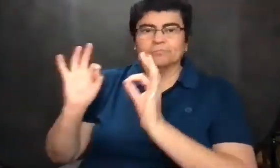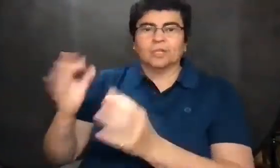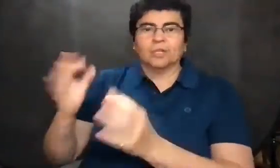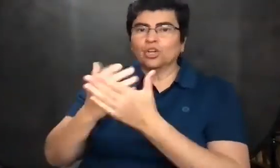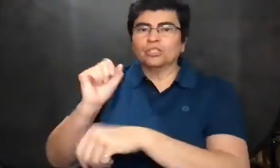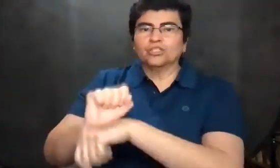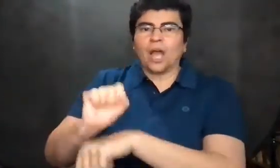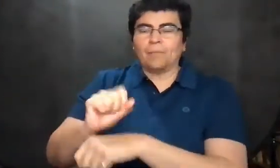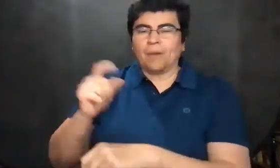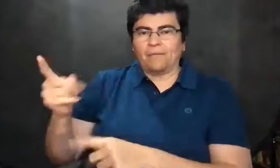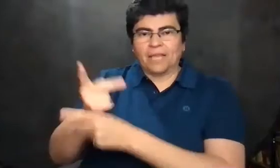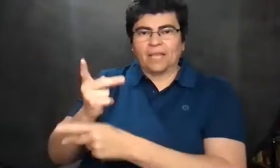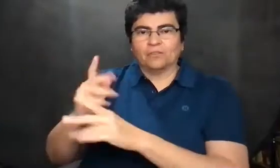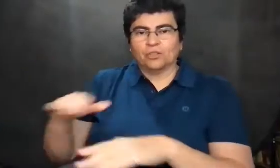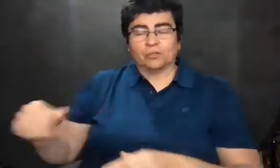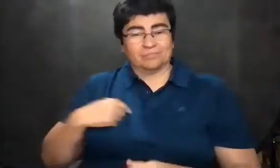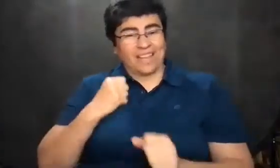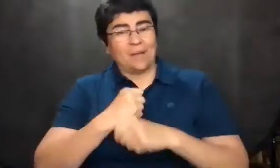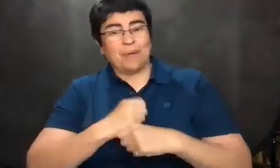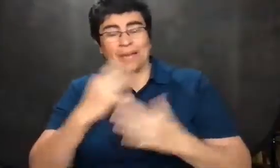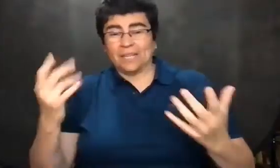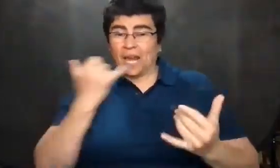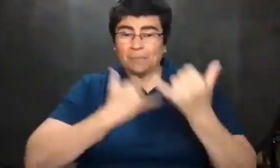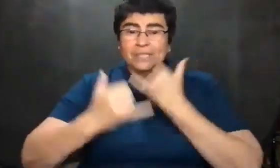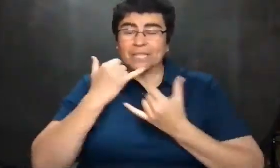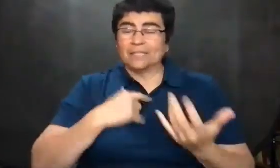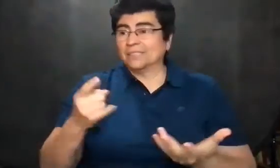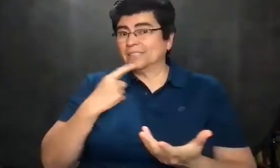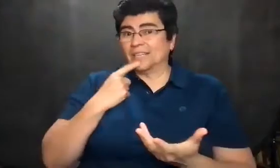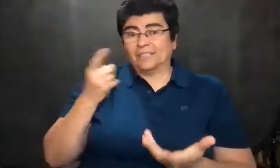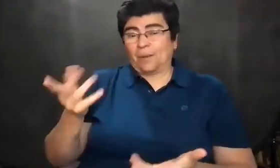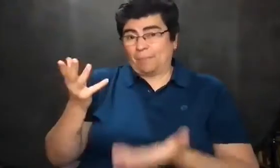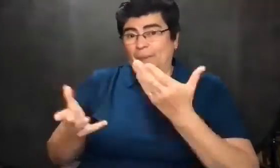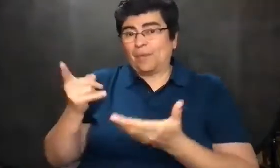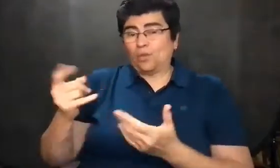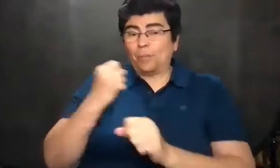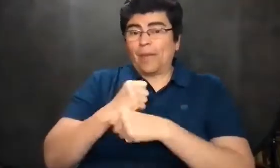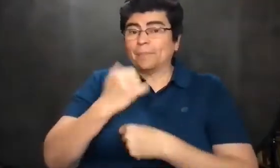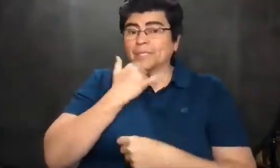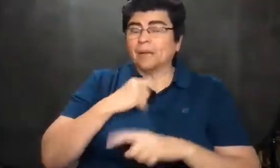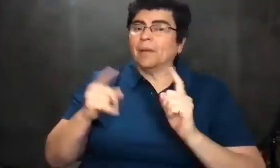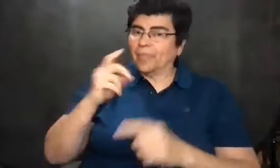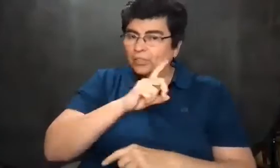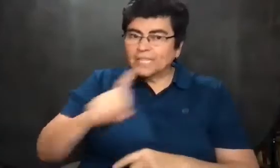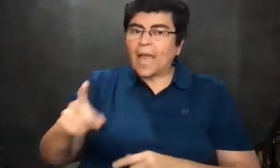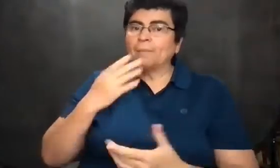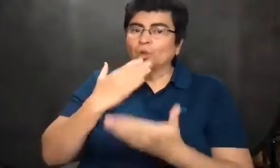And I said, "Well, I made a lot of mistakes along the way." He said, "Well, you might have." He said, "But they're damn good kids, And